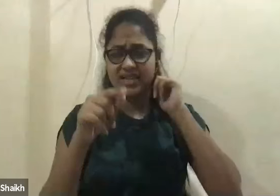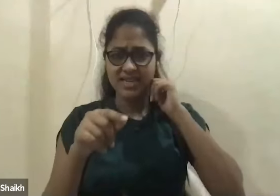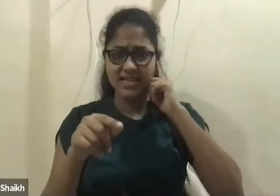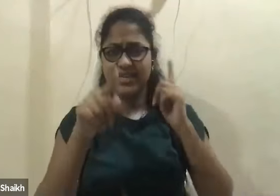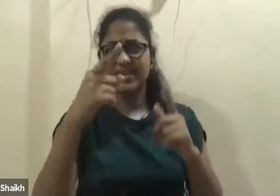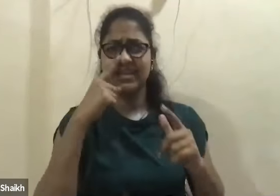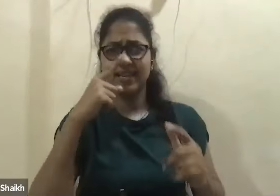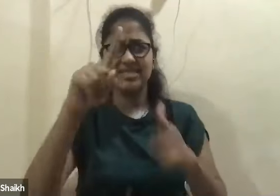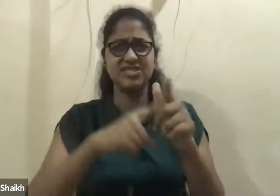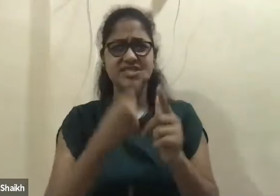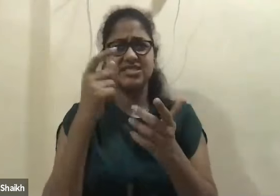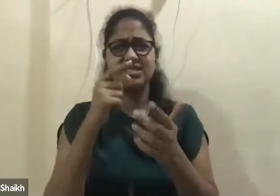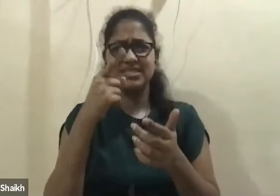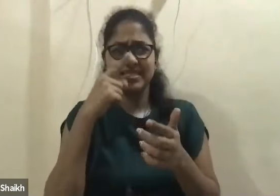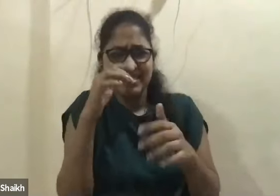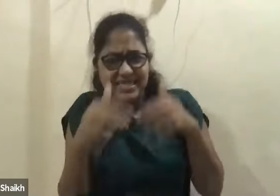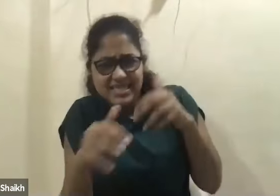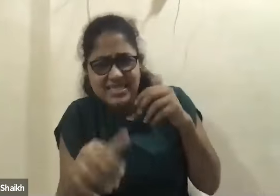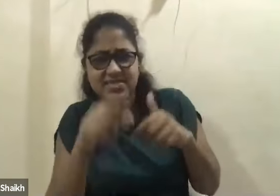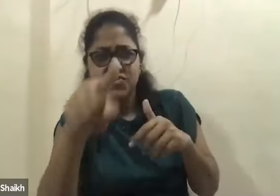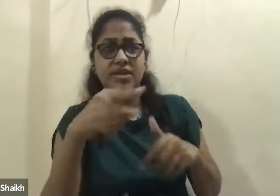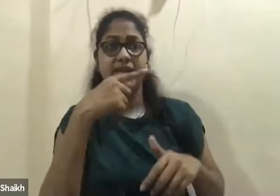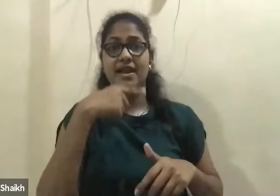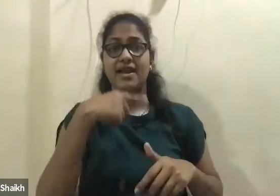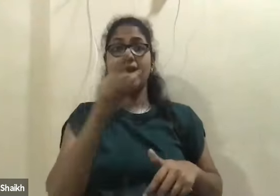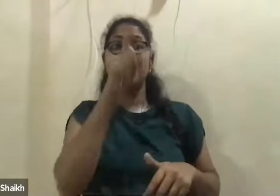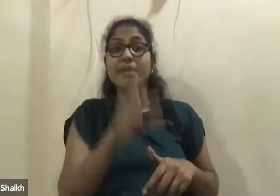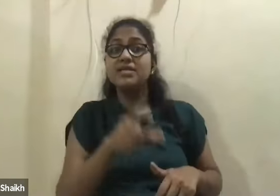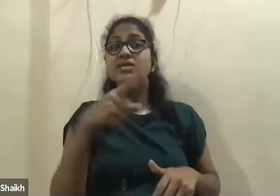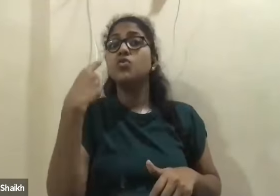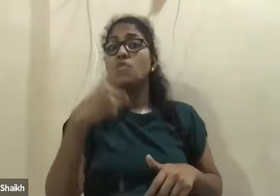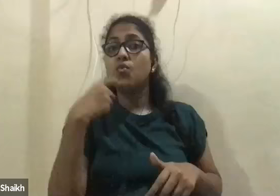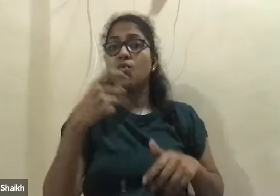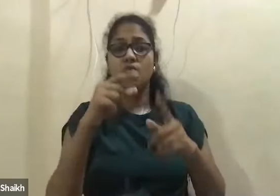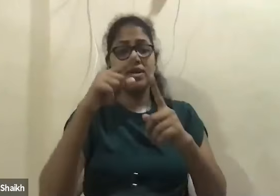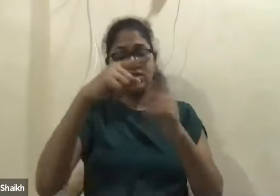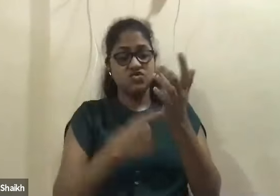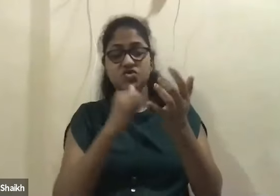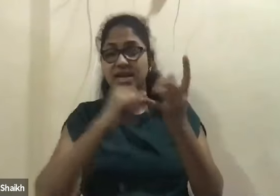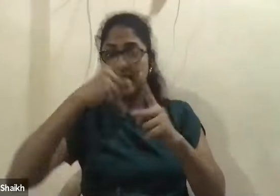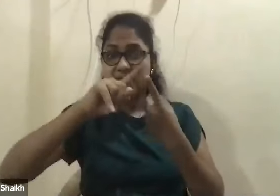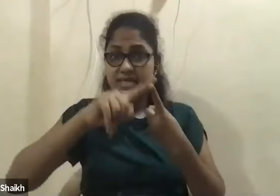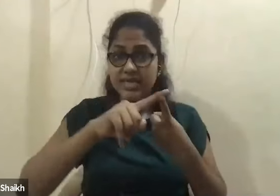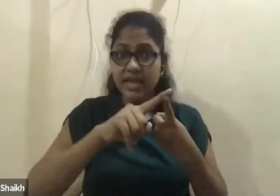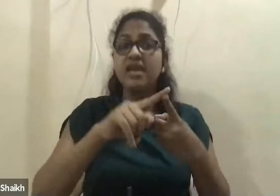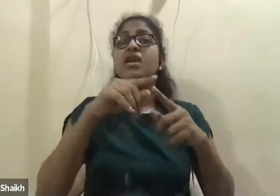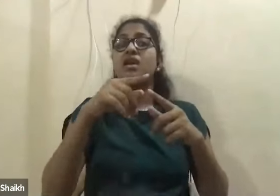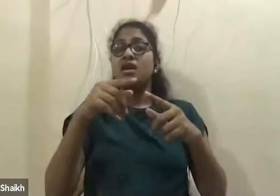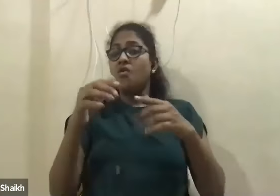add Yes, Jasmina. is that the right person should be the guardian or a trustee, because if the right person is not there,